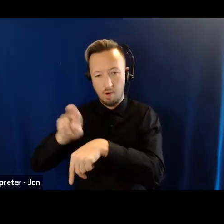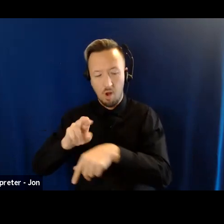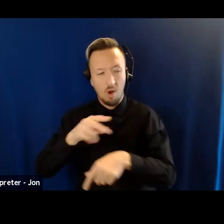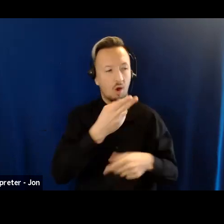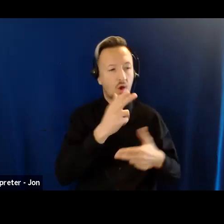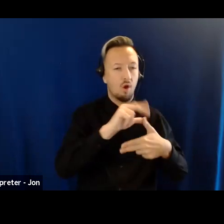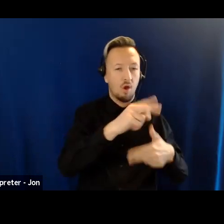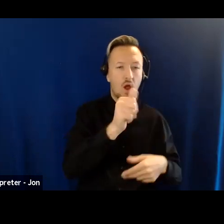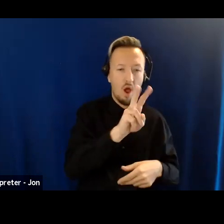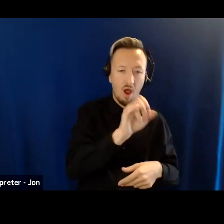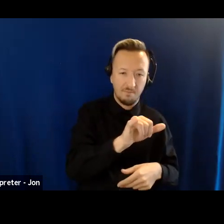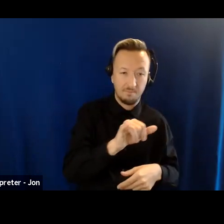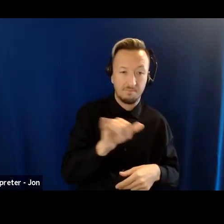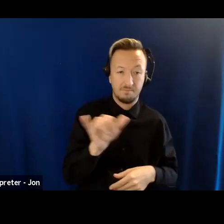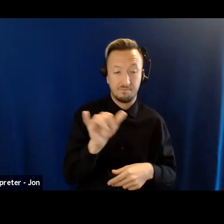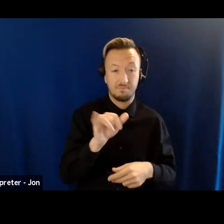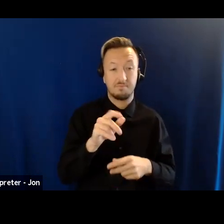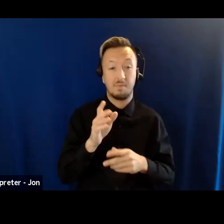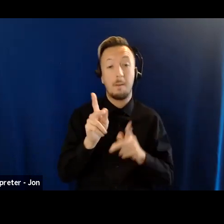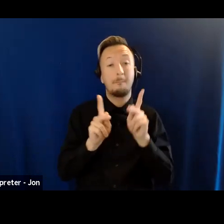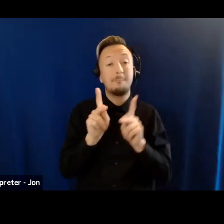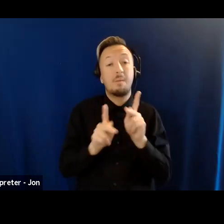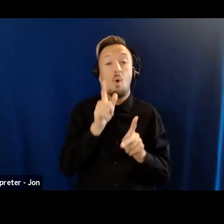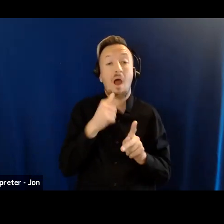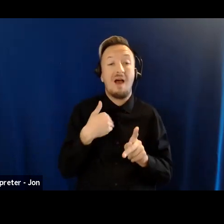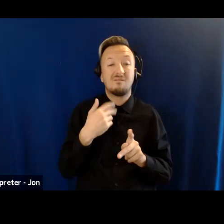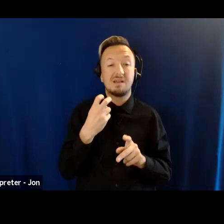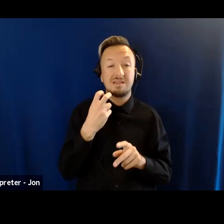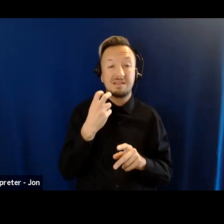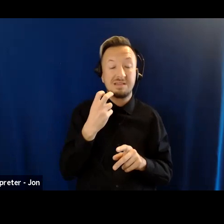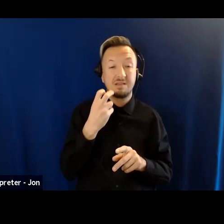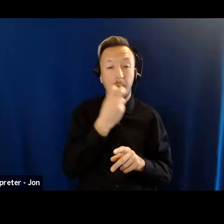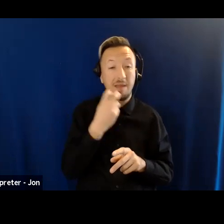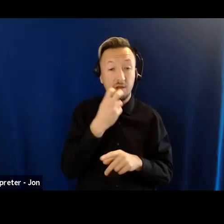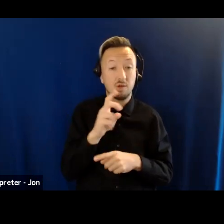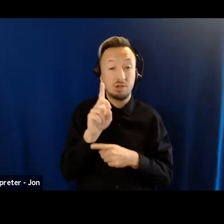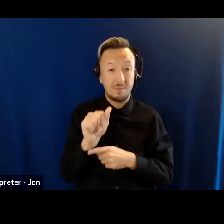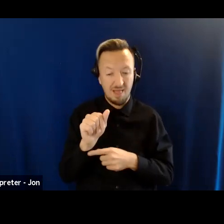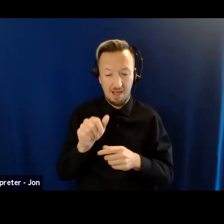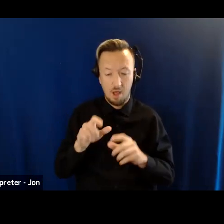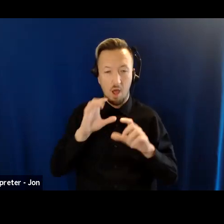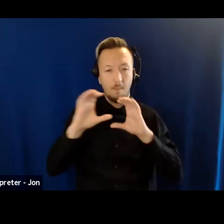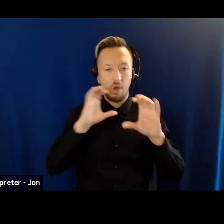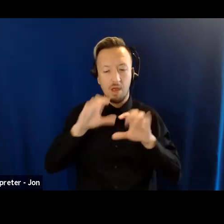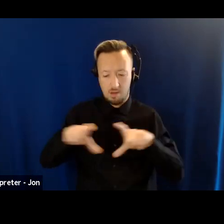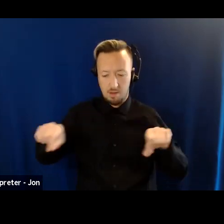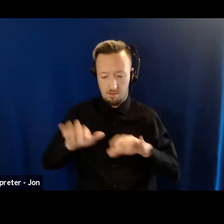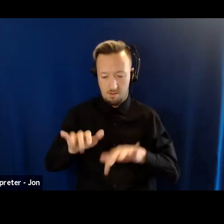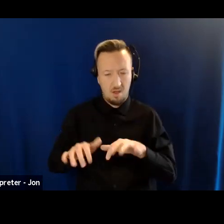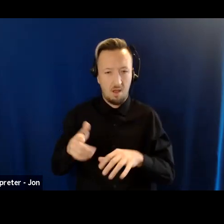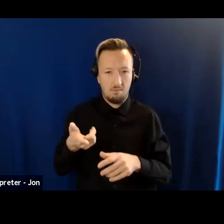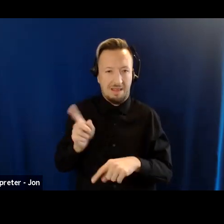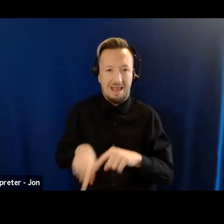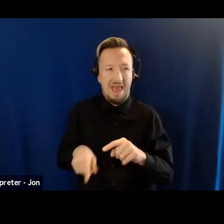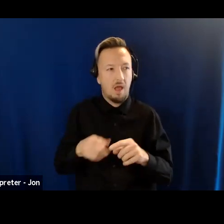When you have someone with, say, a speech disability that uses a communication board, that's even harder to get them because they can't say, get my relative so-and-so at